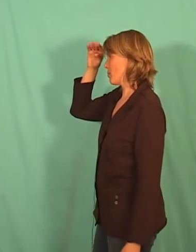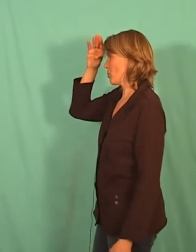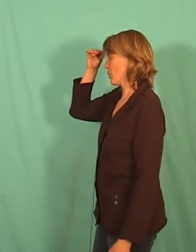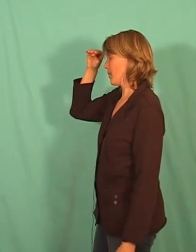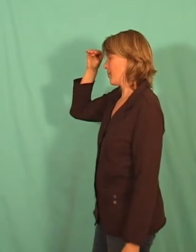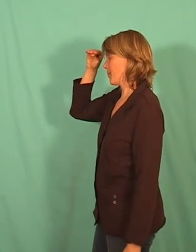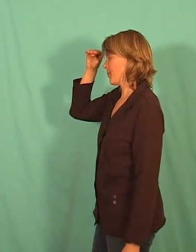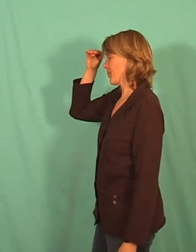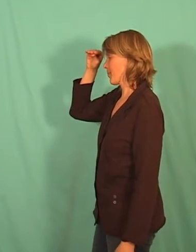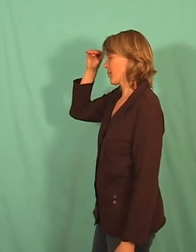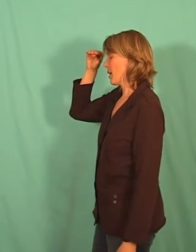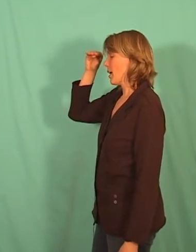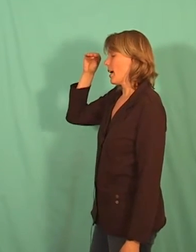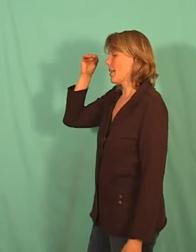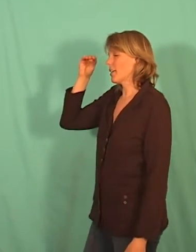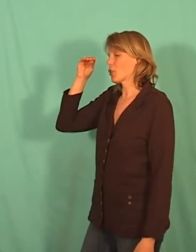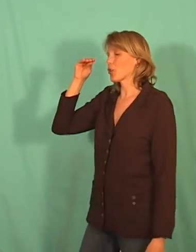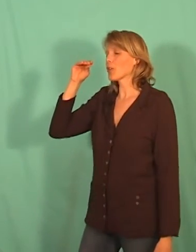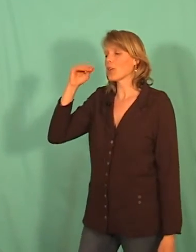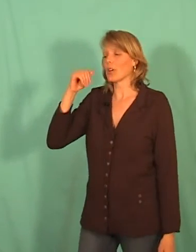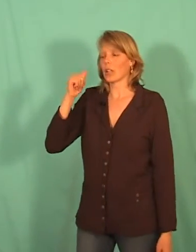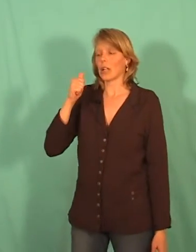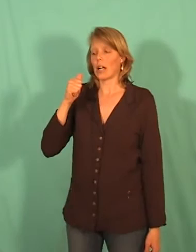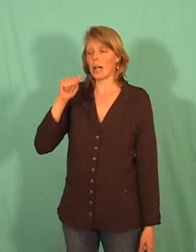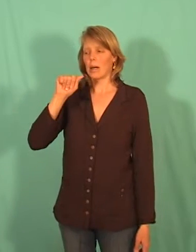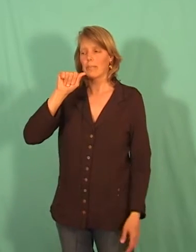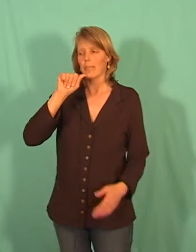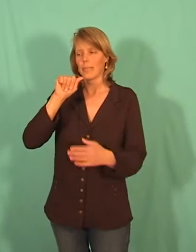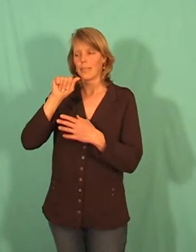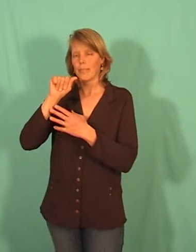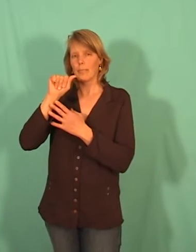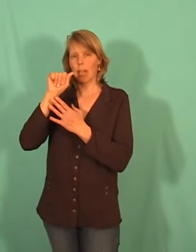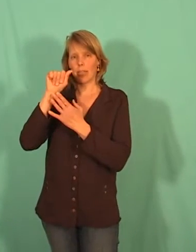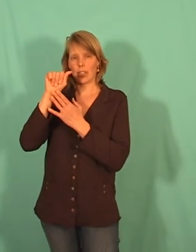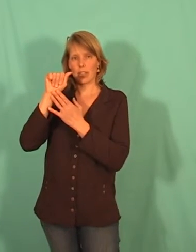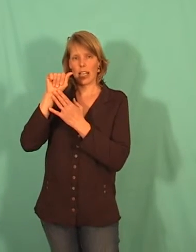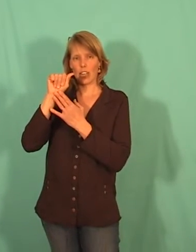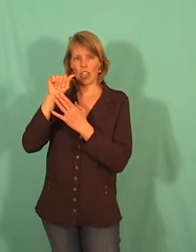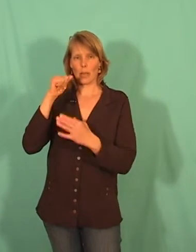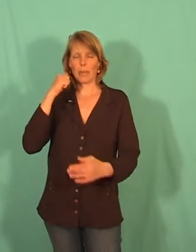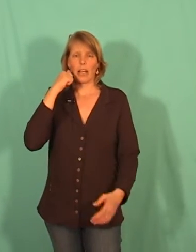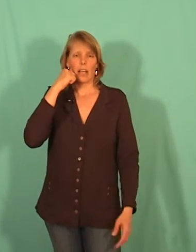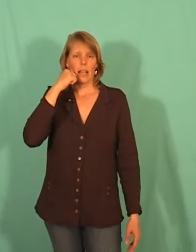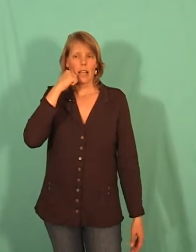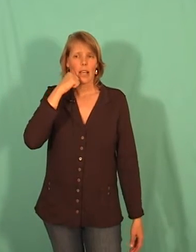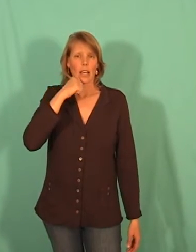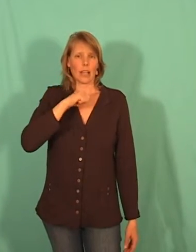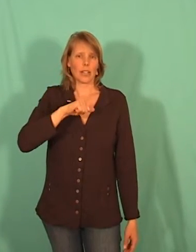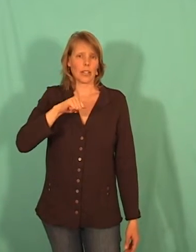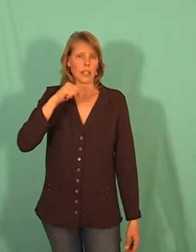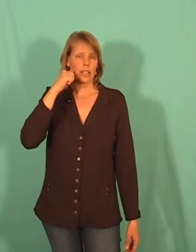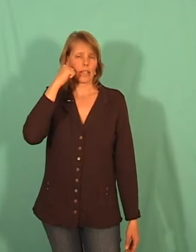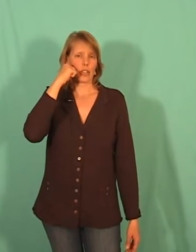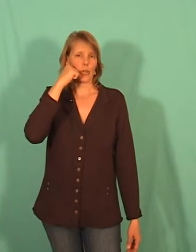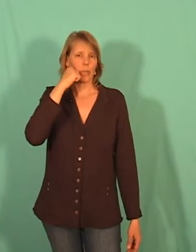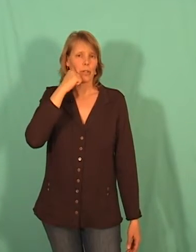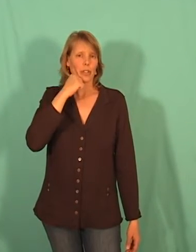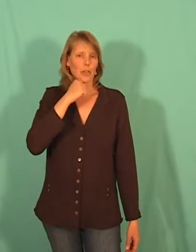boy. And then girl, you have this A shape, and it's like you're pulling your